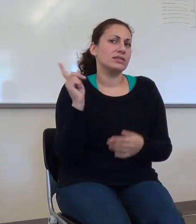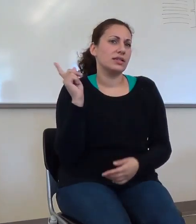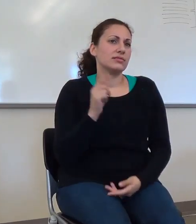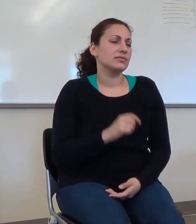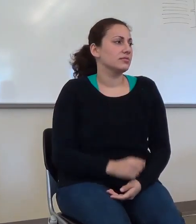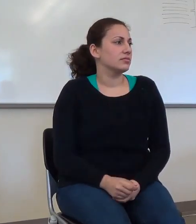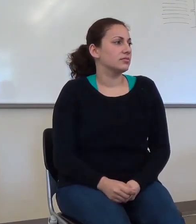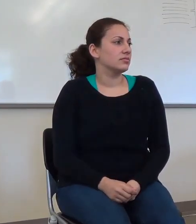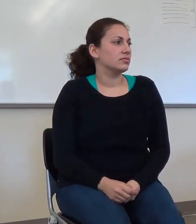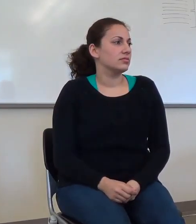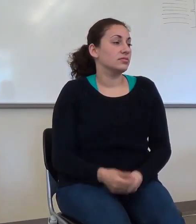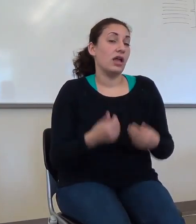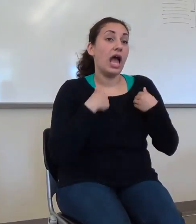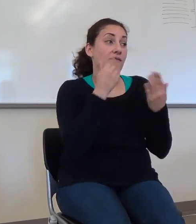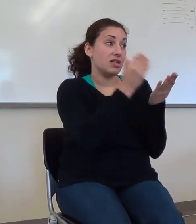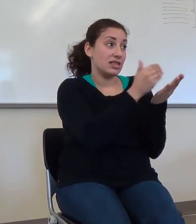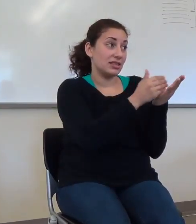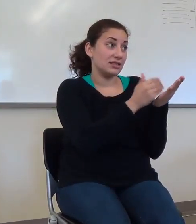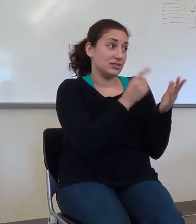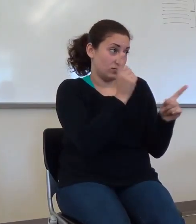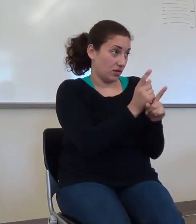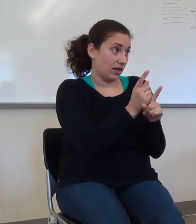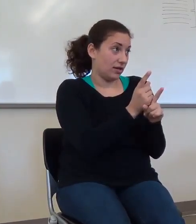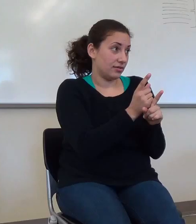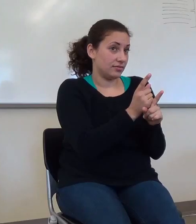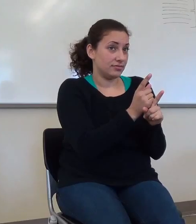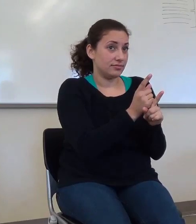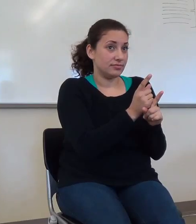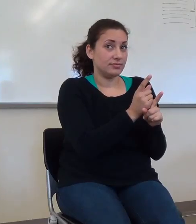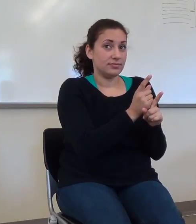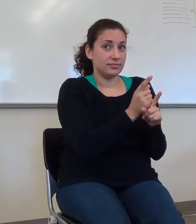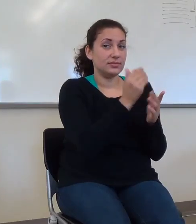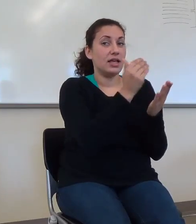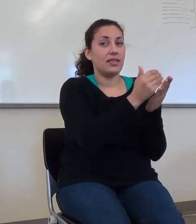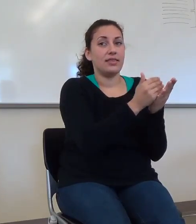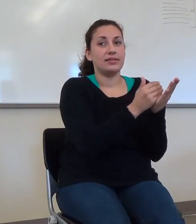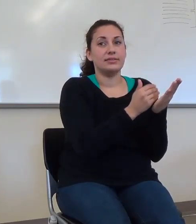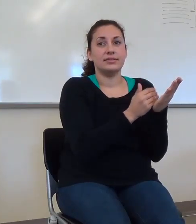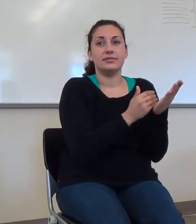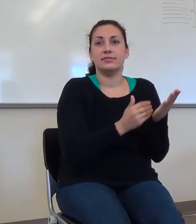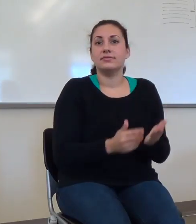There's a list, huh? That's a long list of stuff. Here's a list, and here's a list.